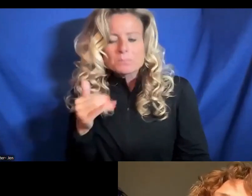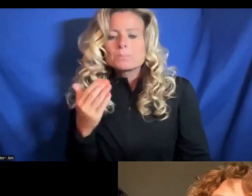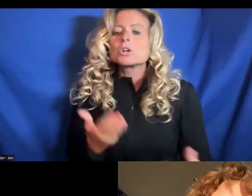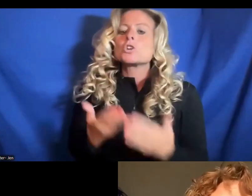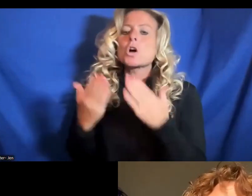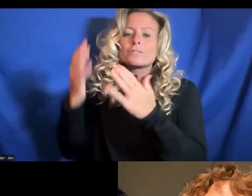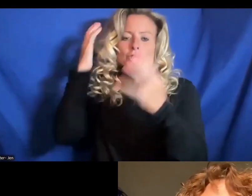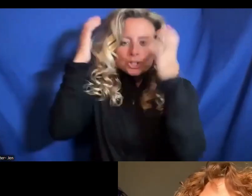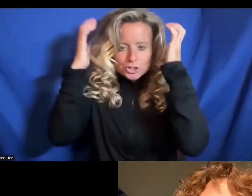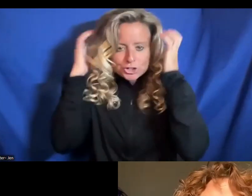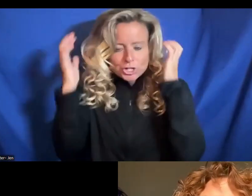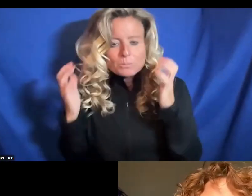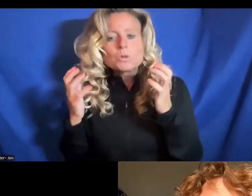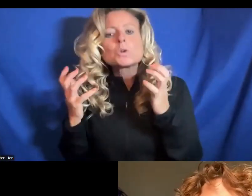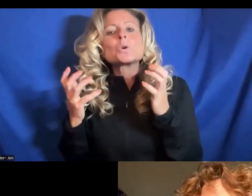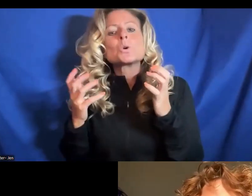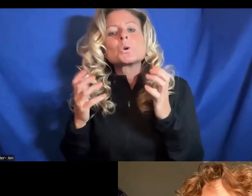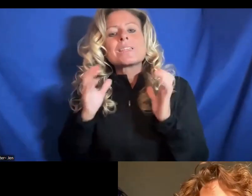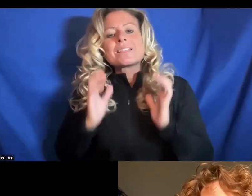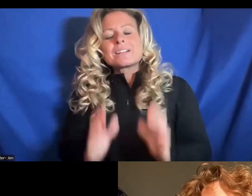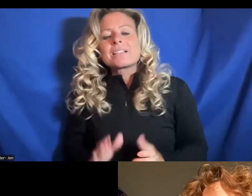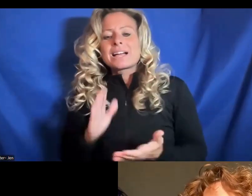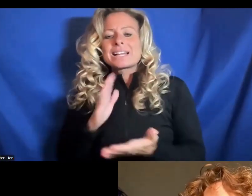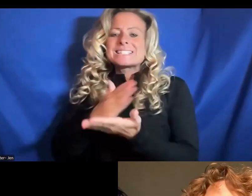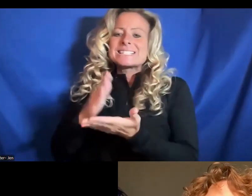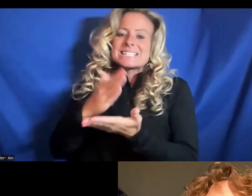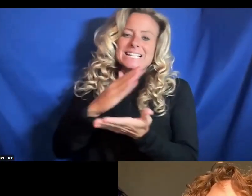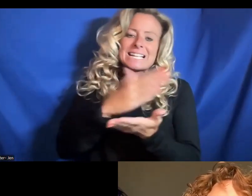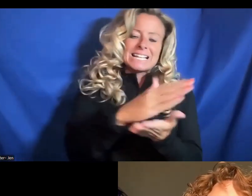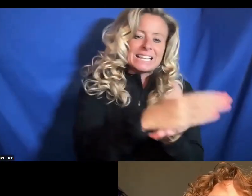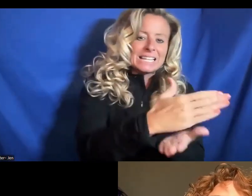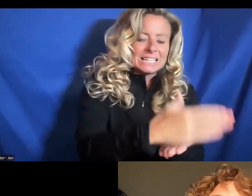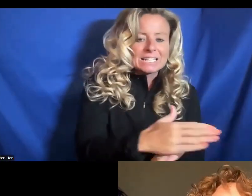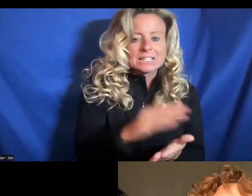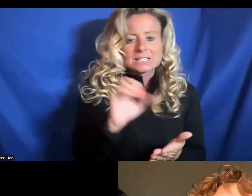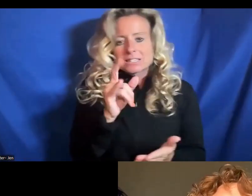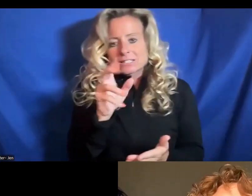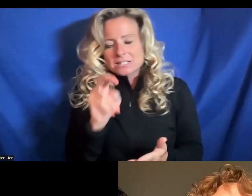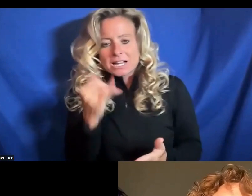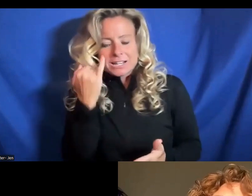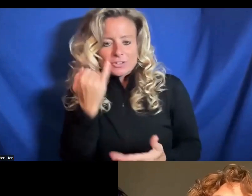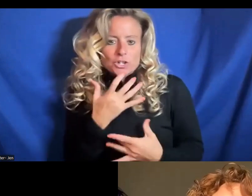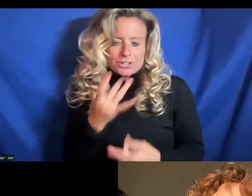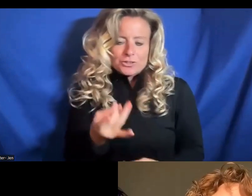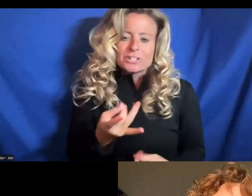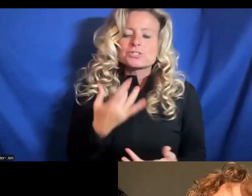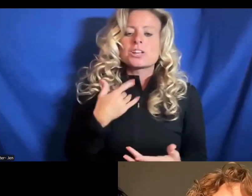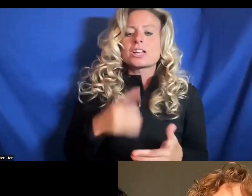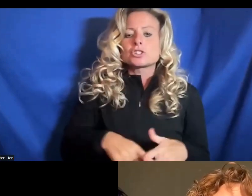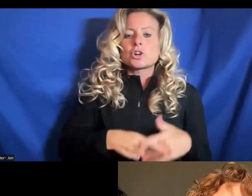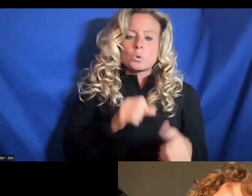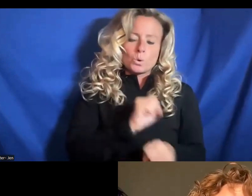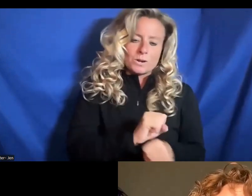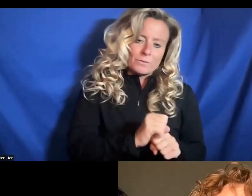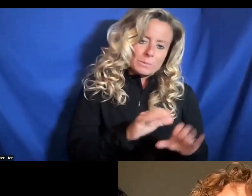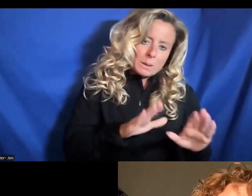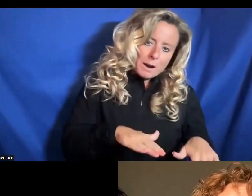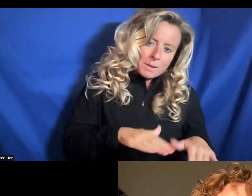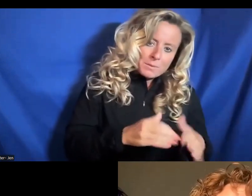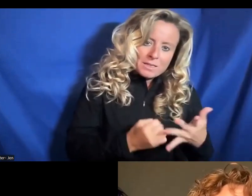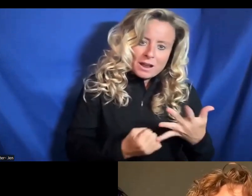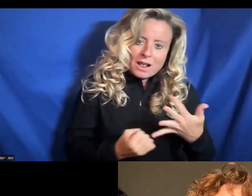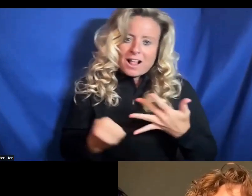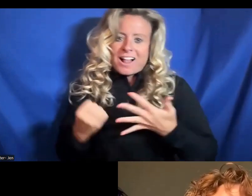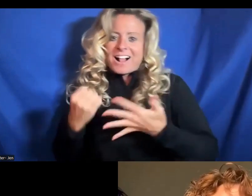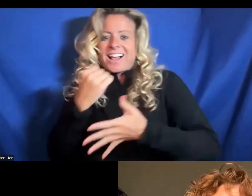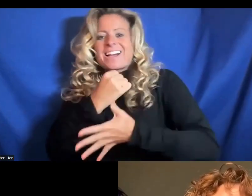their clients, offer to clean the salon and sweep the salon if they're really interested in it. Starting from the bottom and working your way up is